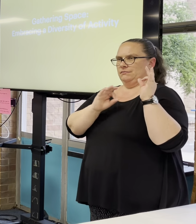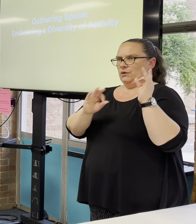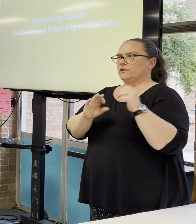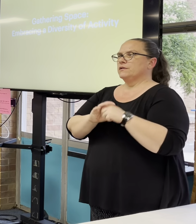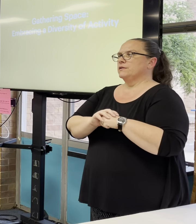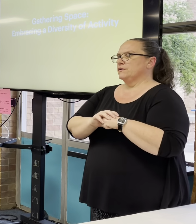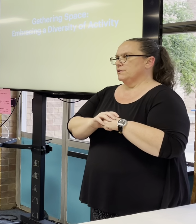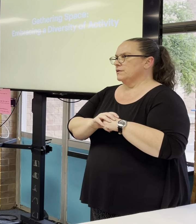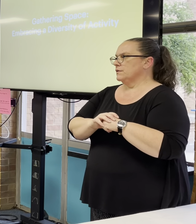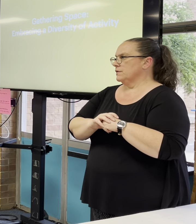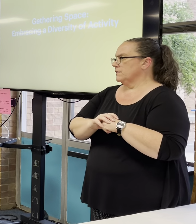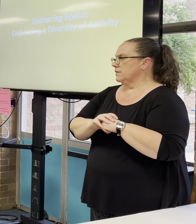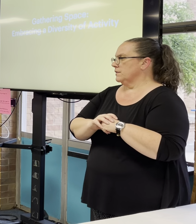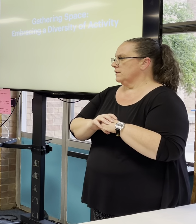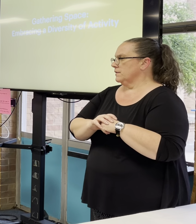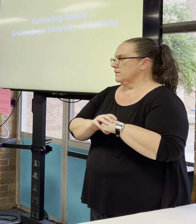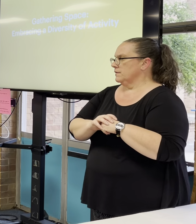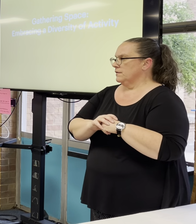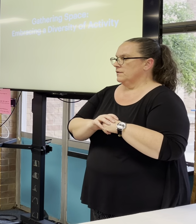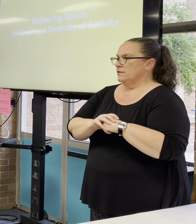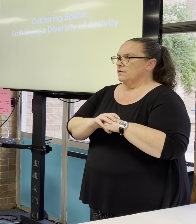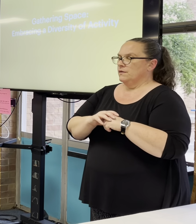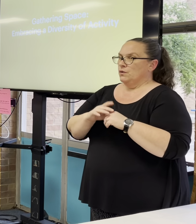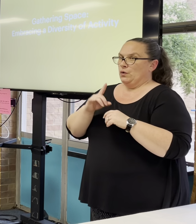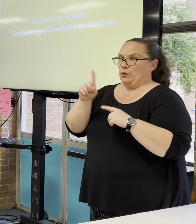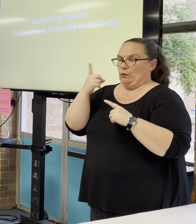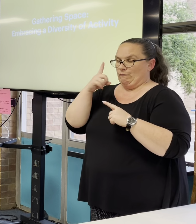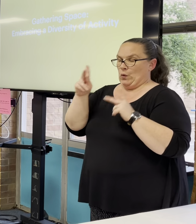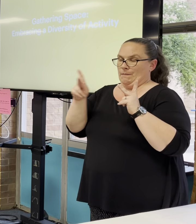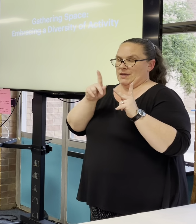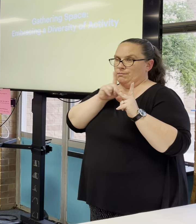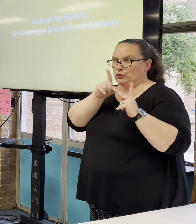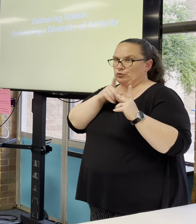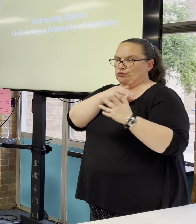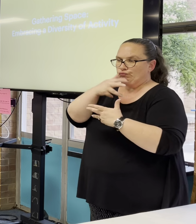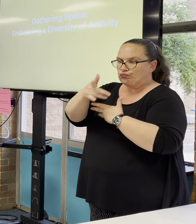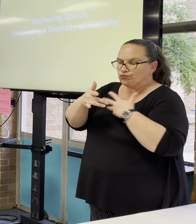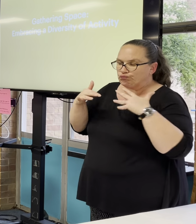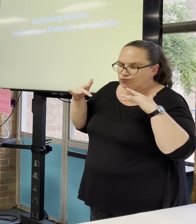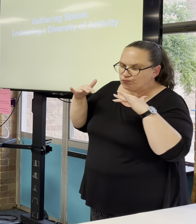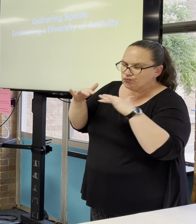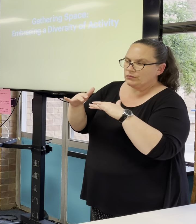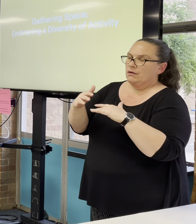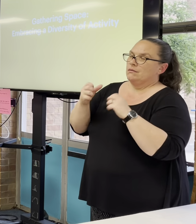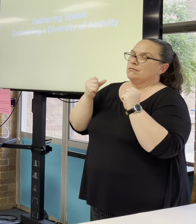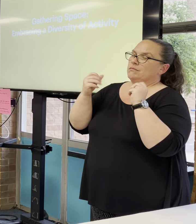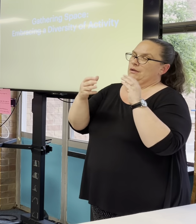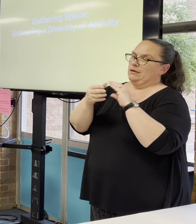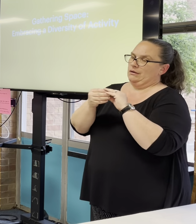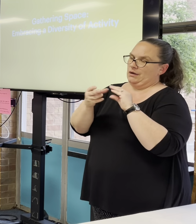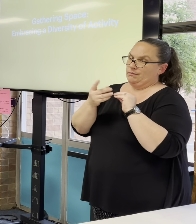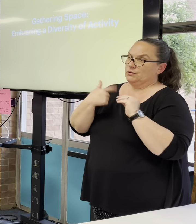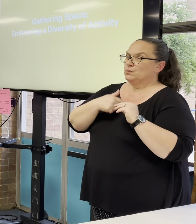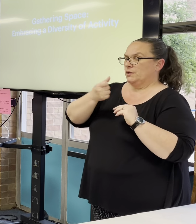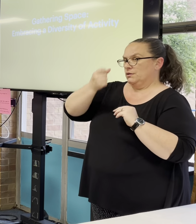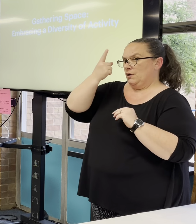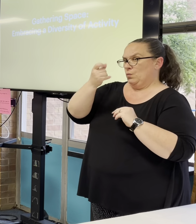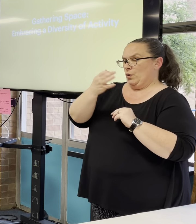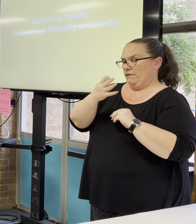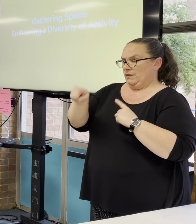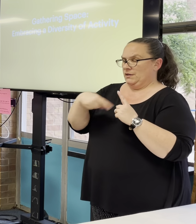Okay, so gathering space. We got a lot of comments about this, and we kind of understand that, because one of the things